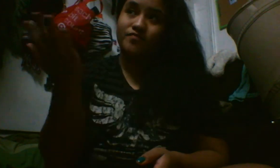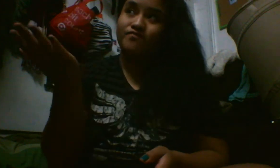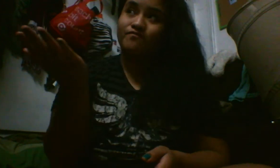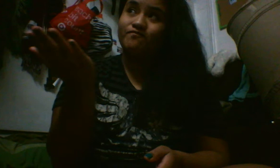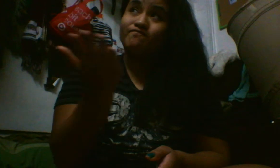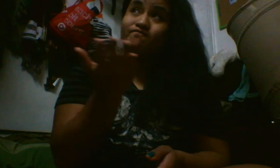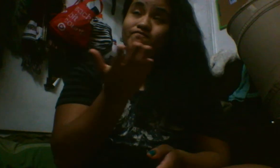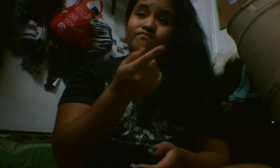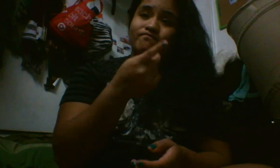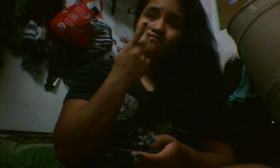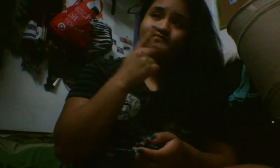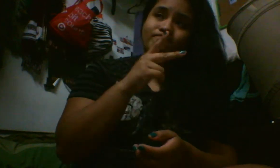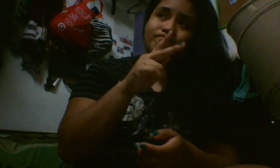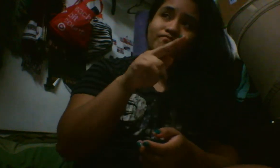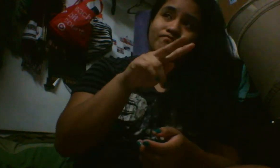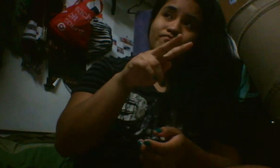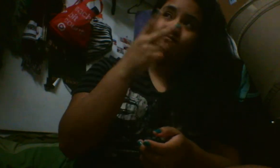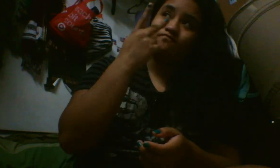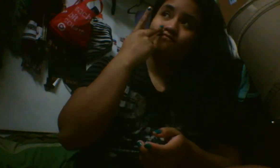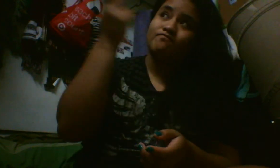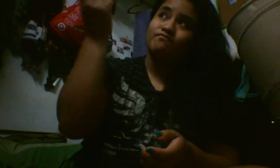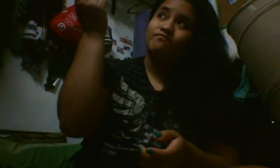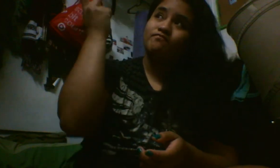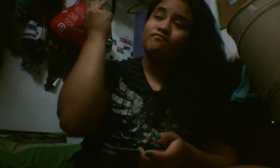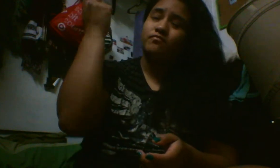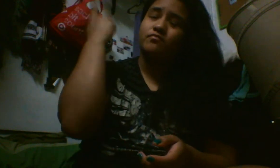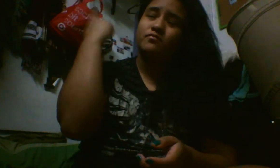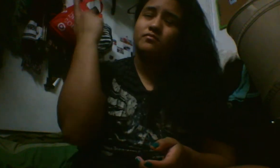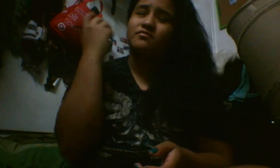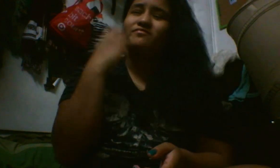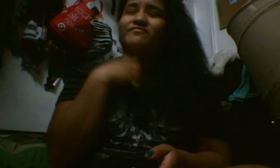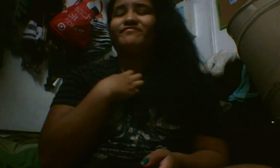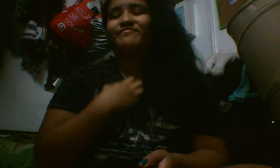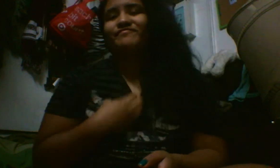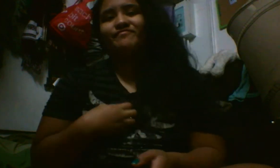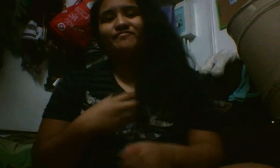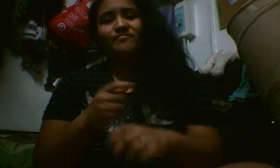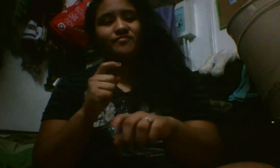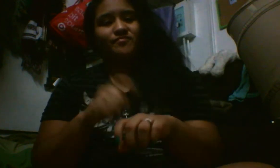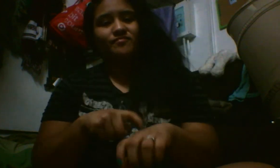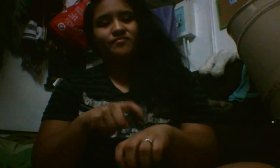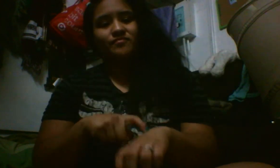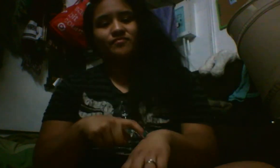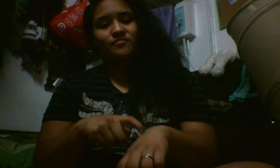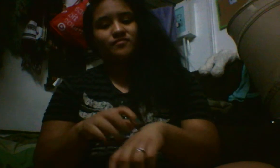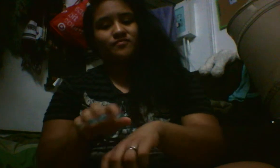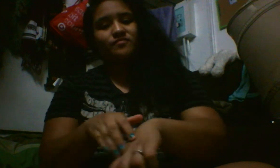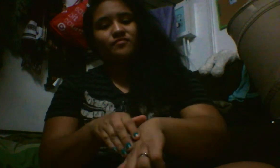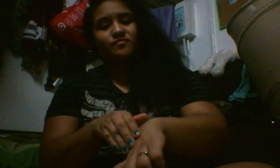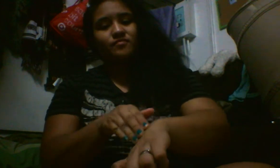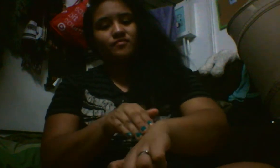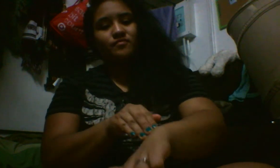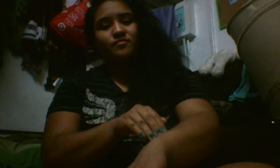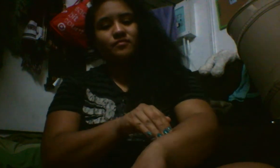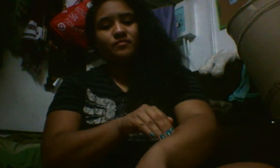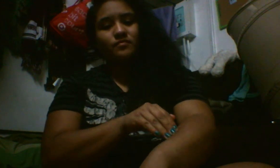You're gonna want this back. You're gonna wish these days hadn't gone by